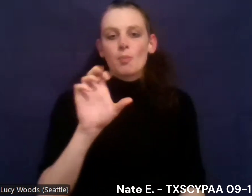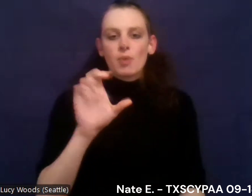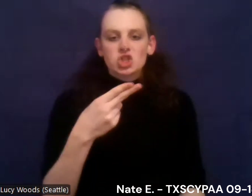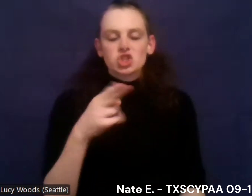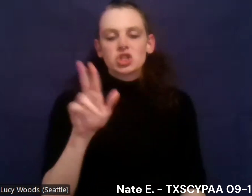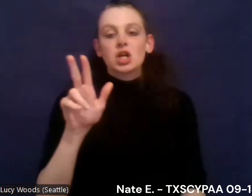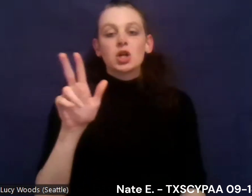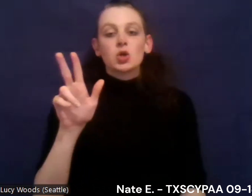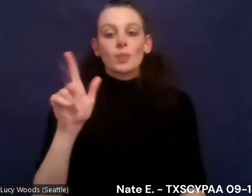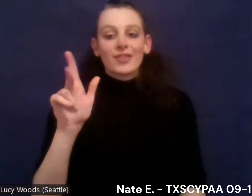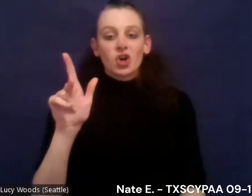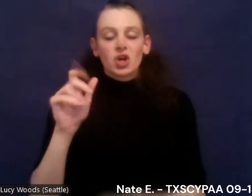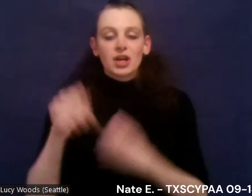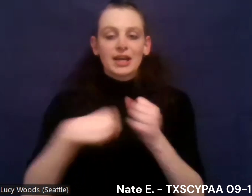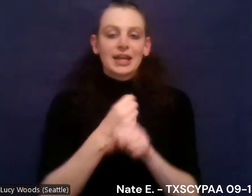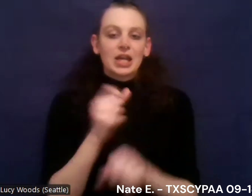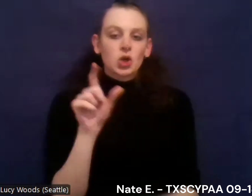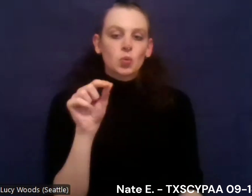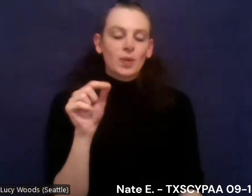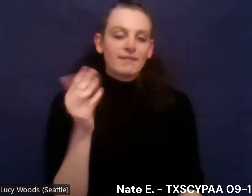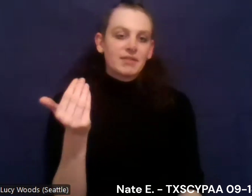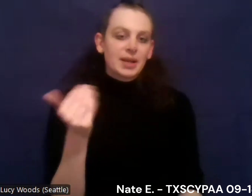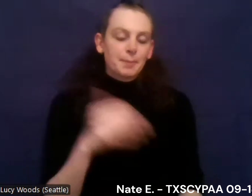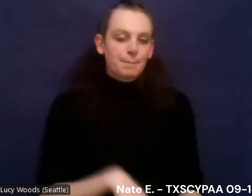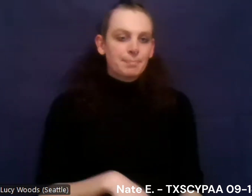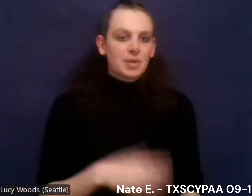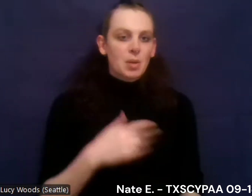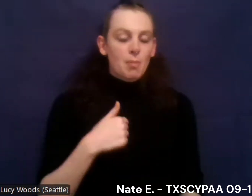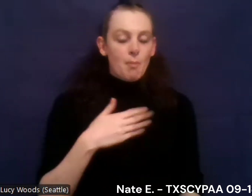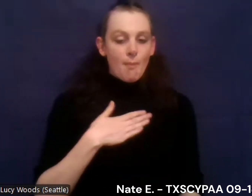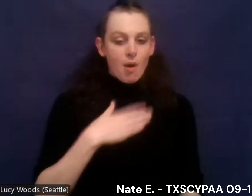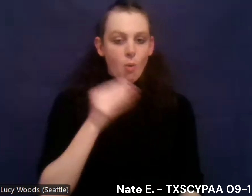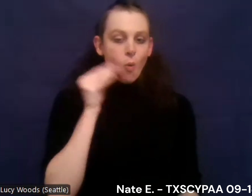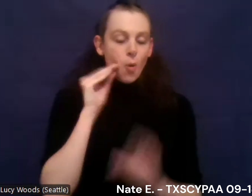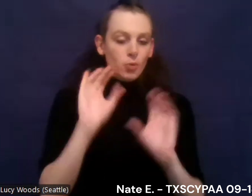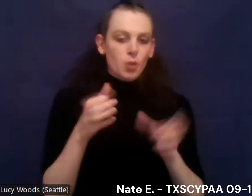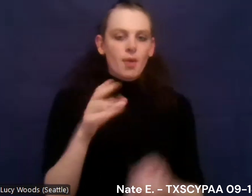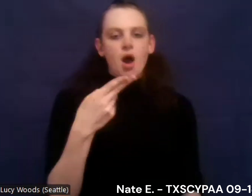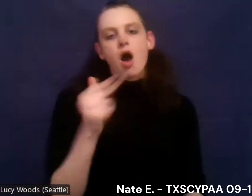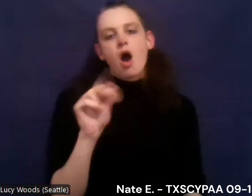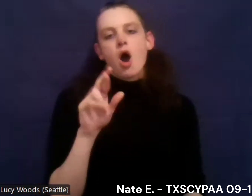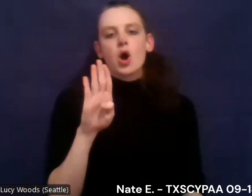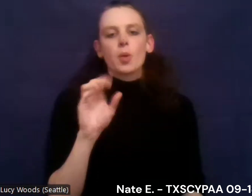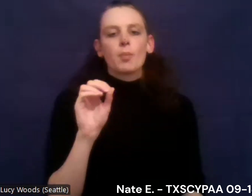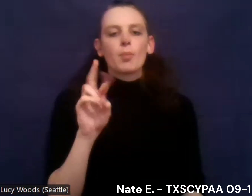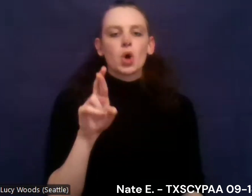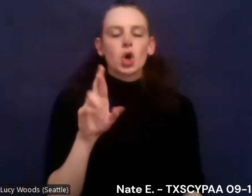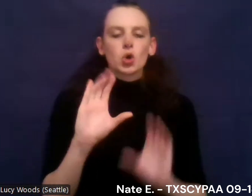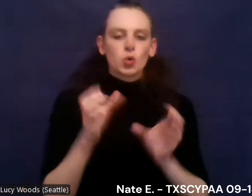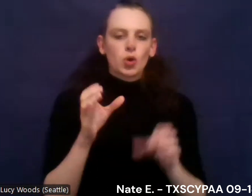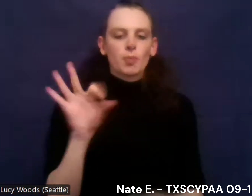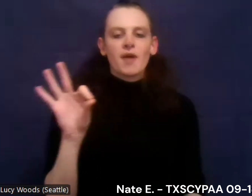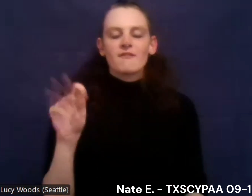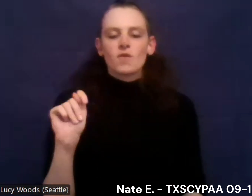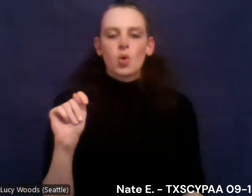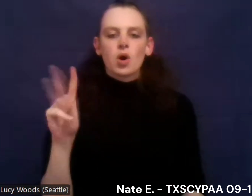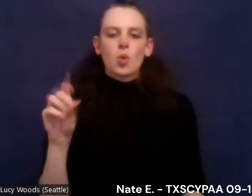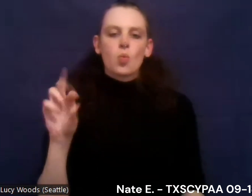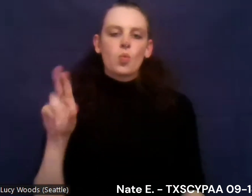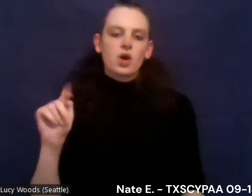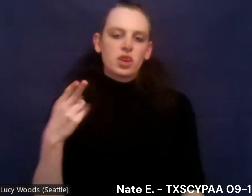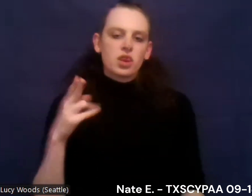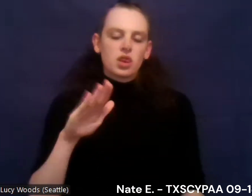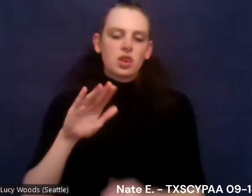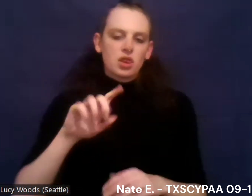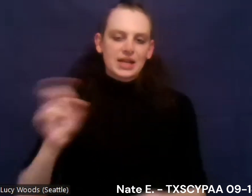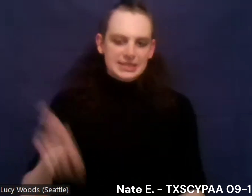2015, and my home group is the Harbor Group in Fort Worth, Texas. But yeah, man, I don't know. It's